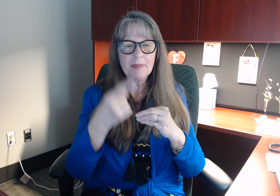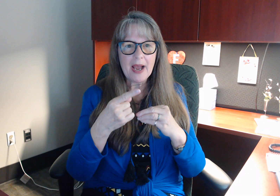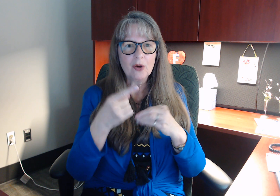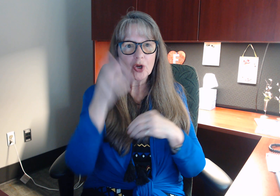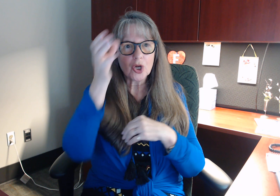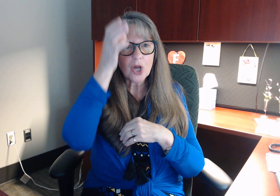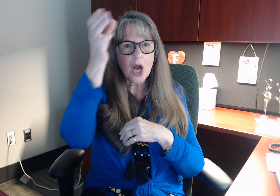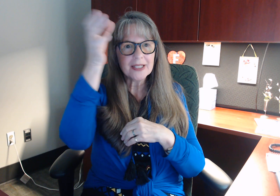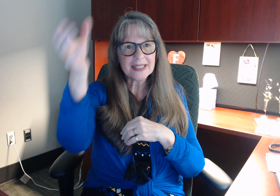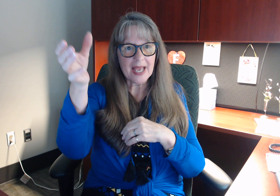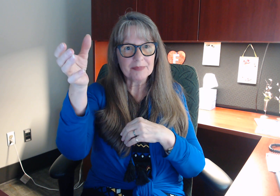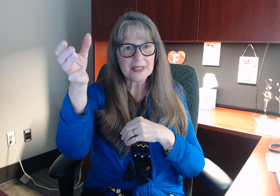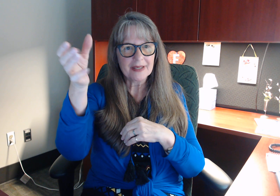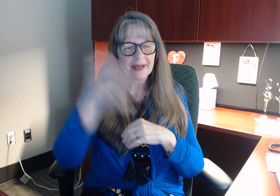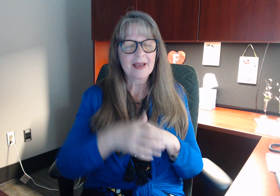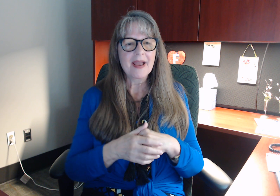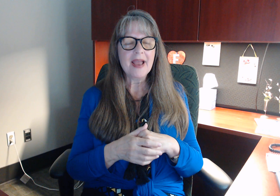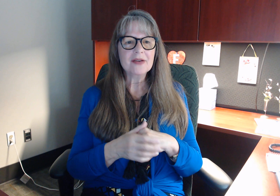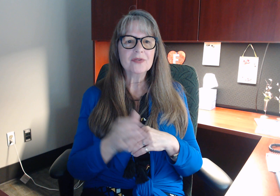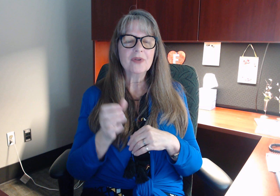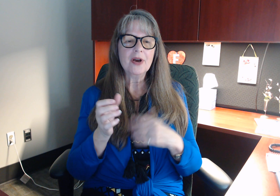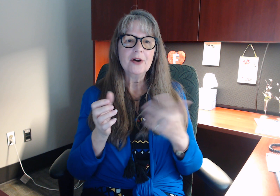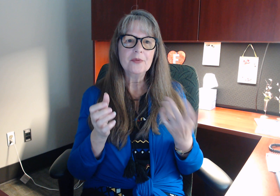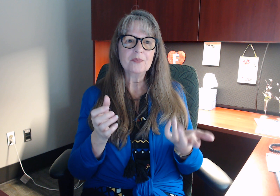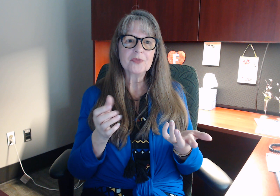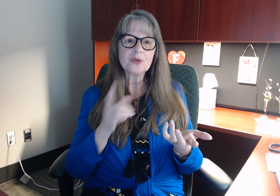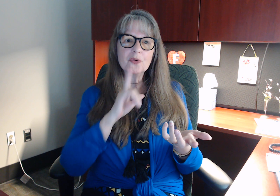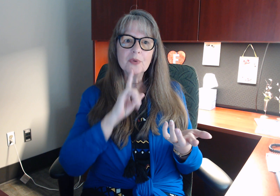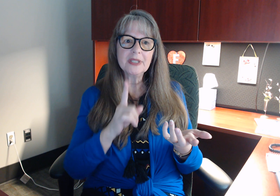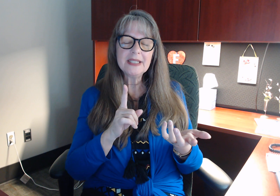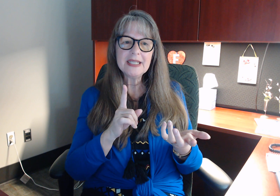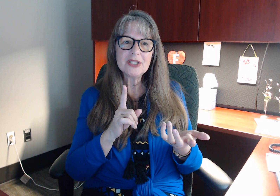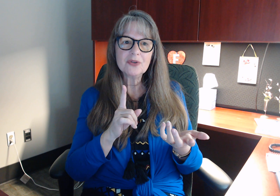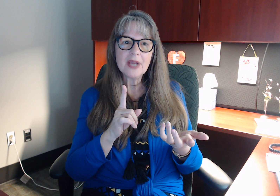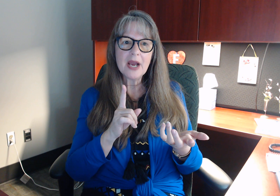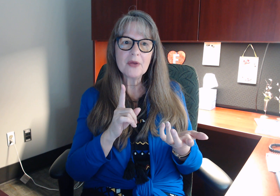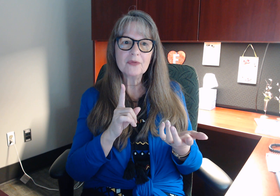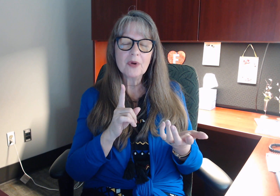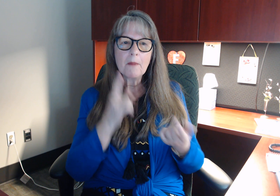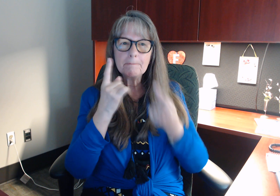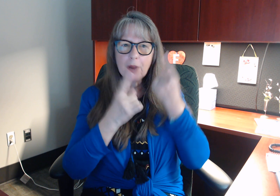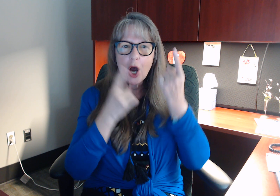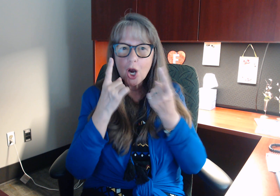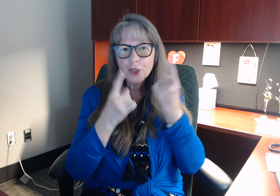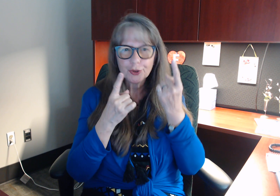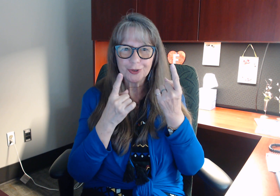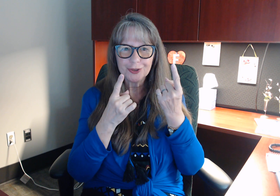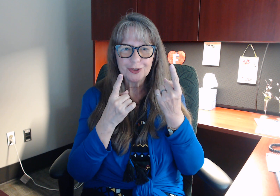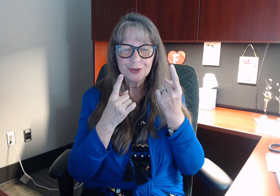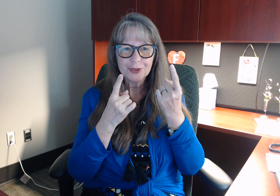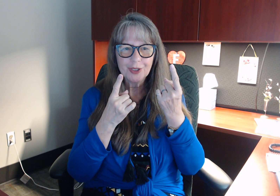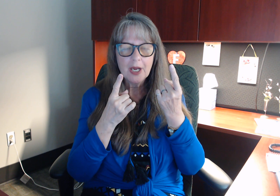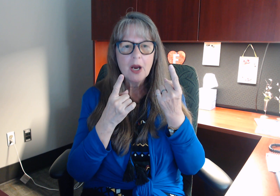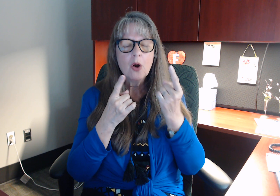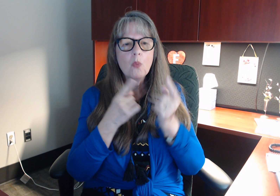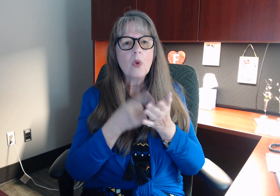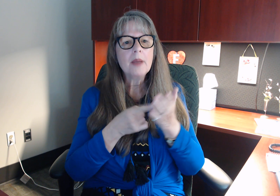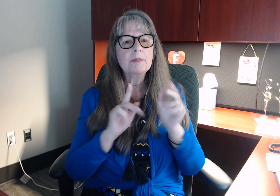about concepts. And so you really need to kind of ponder what people